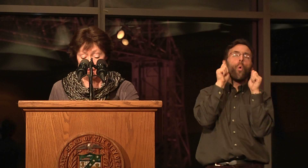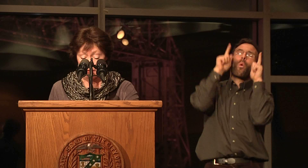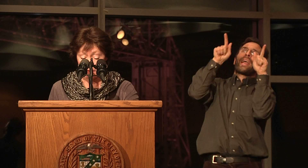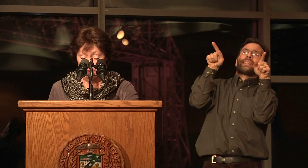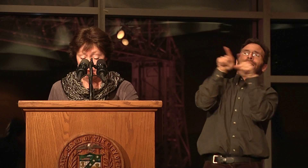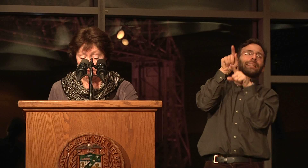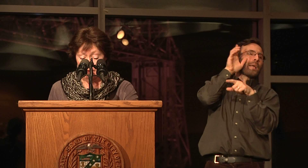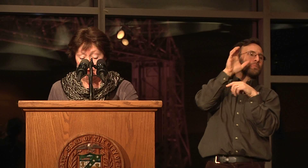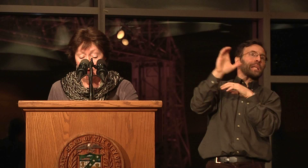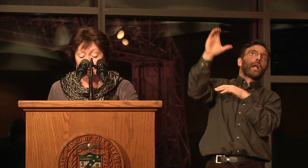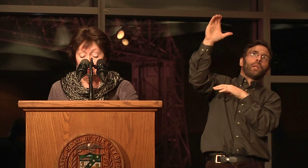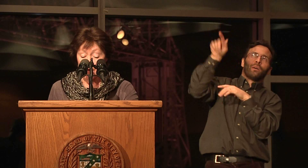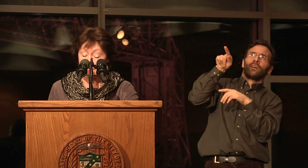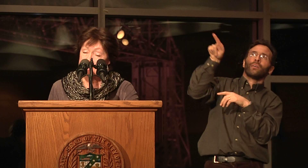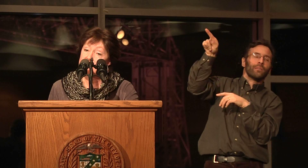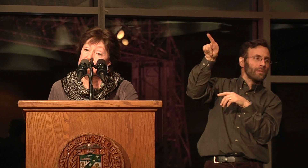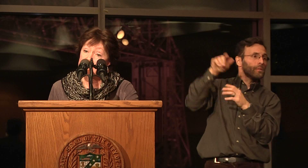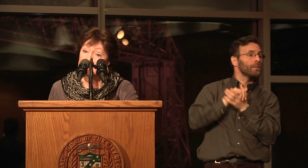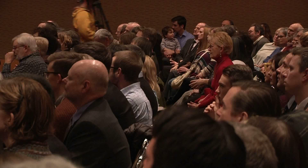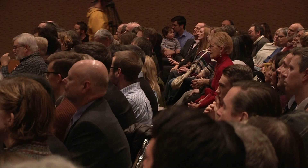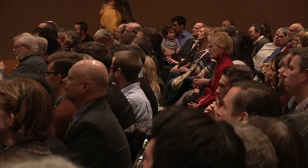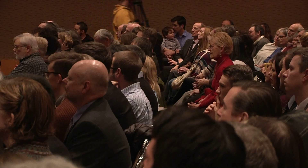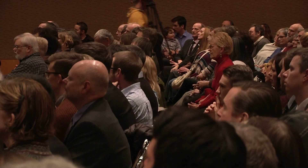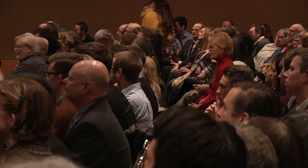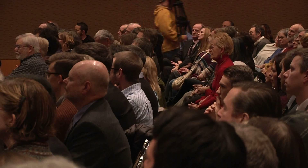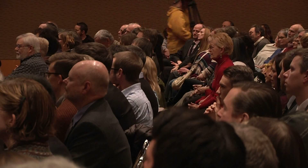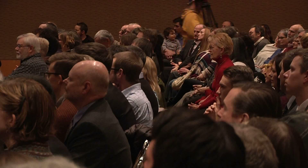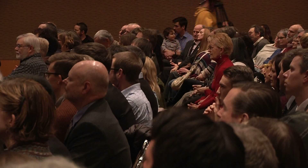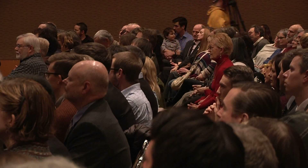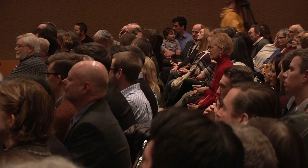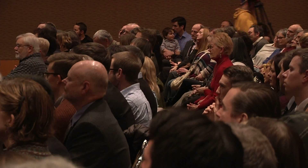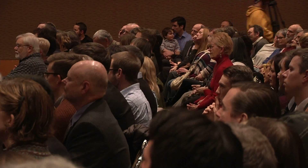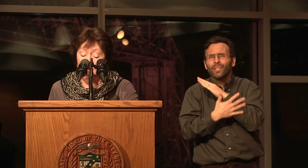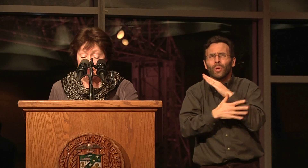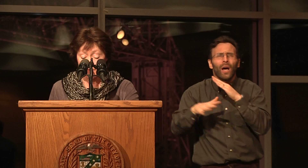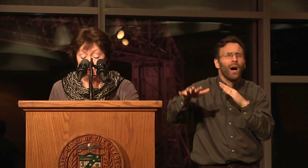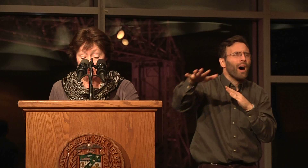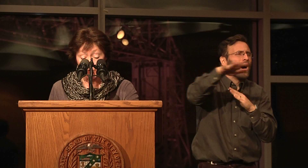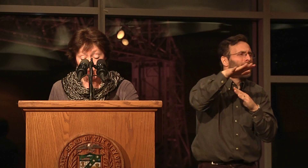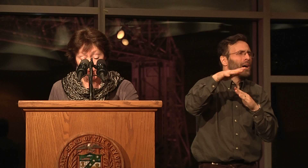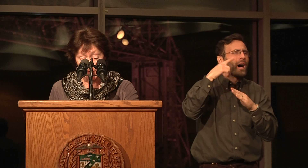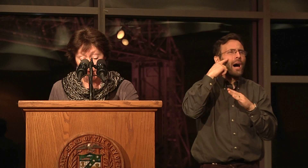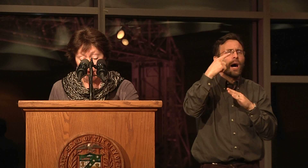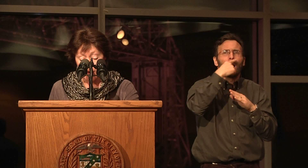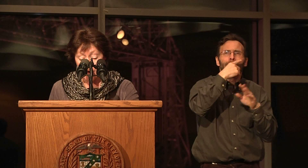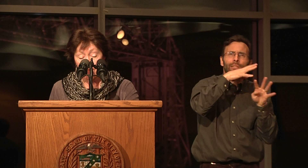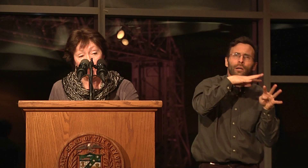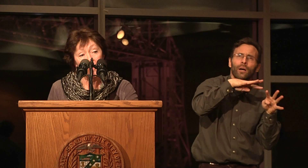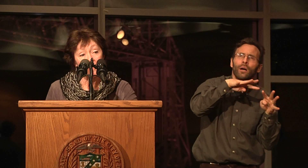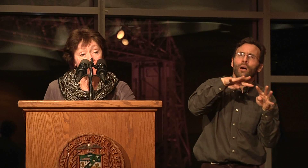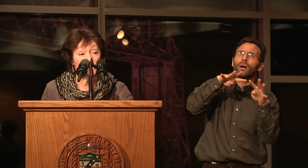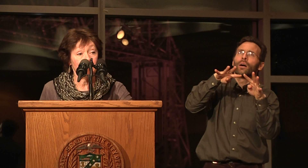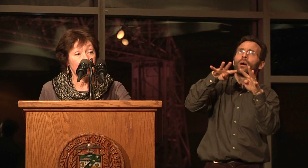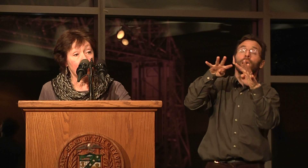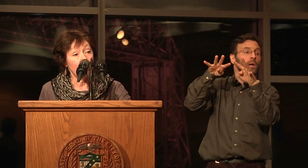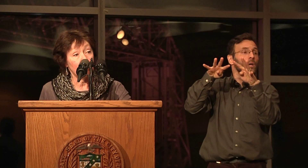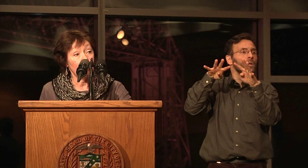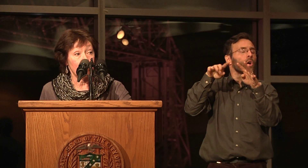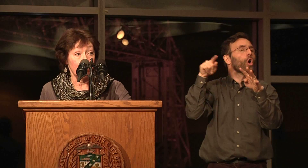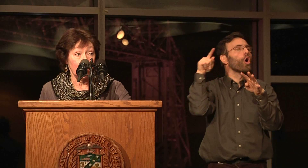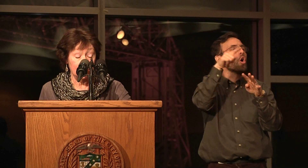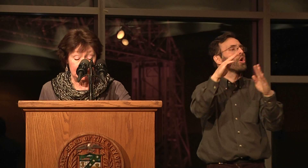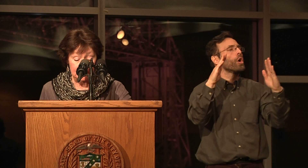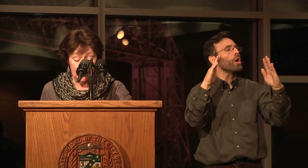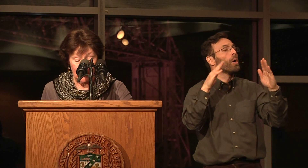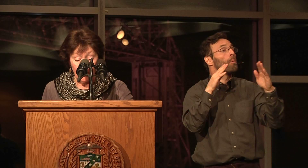same sun. Across the city and the countryside, eyes turn on the way to the barn